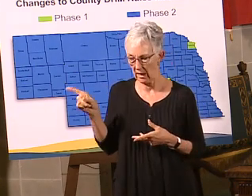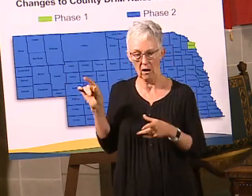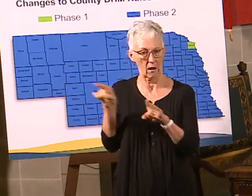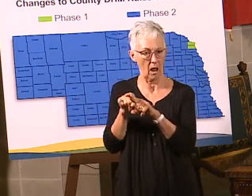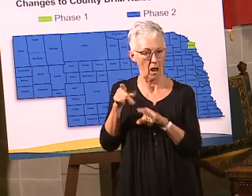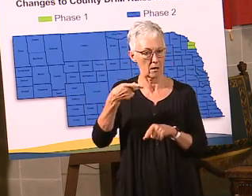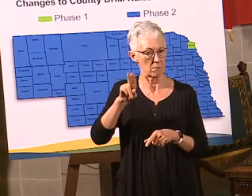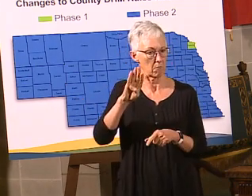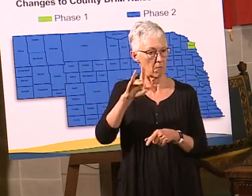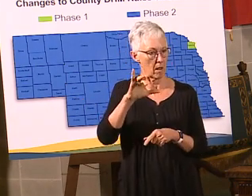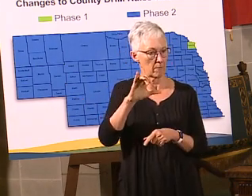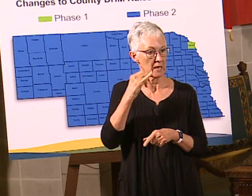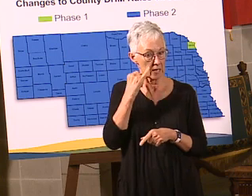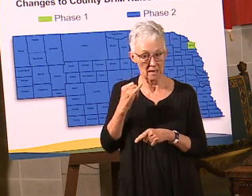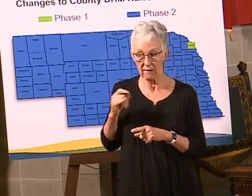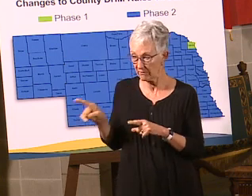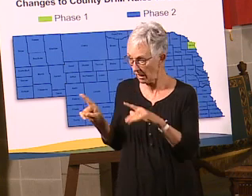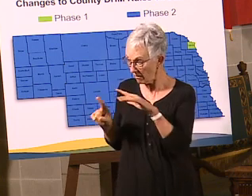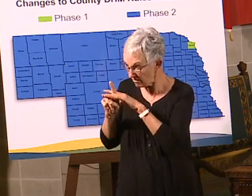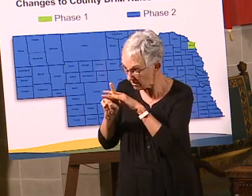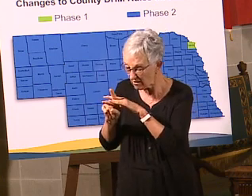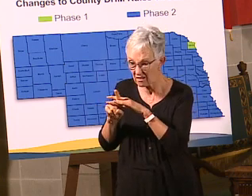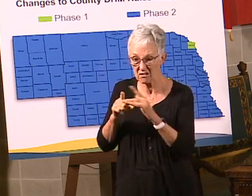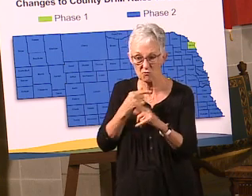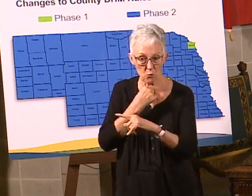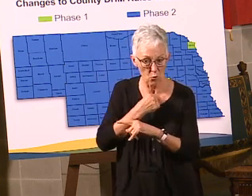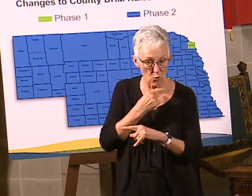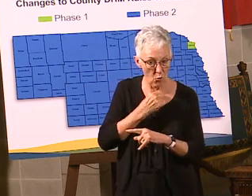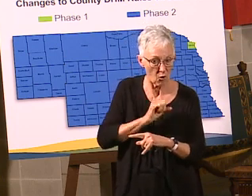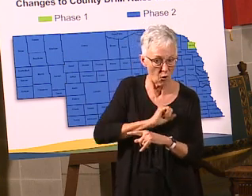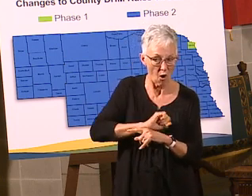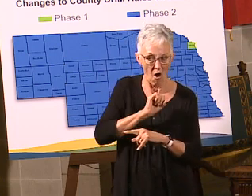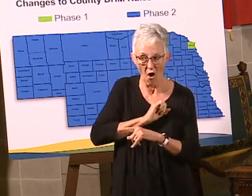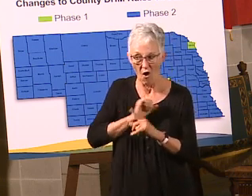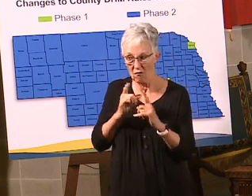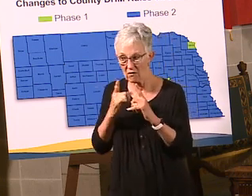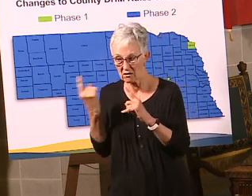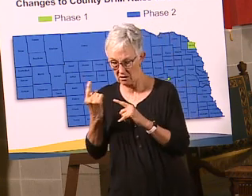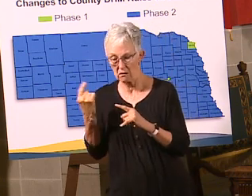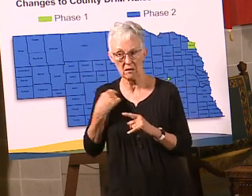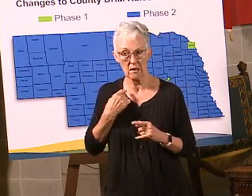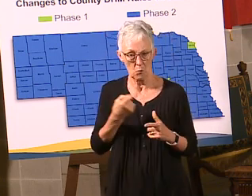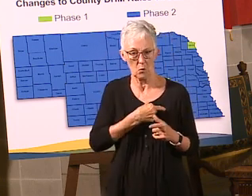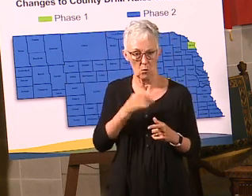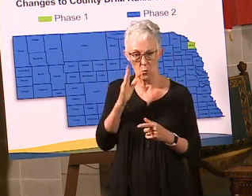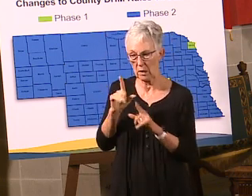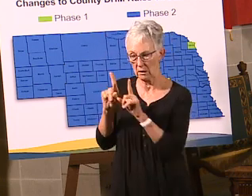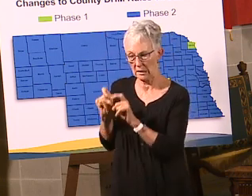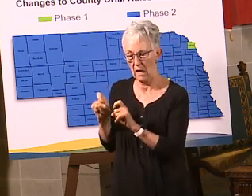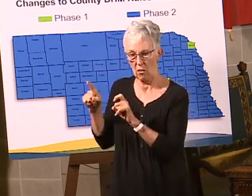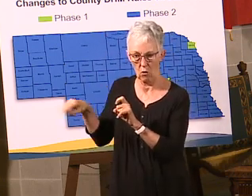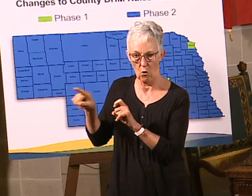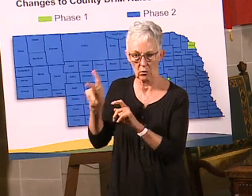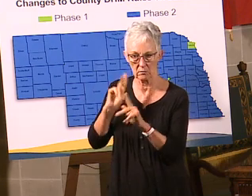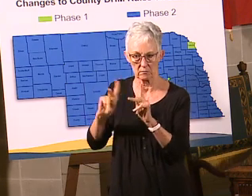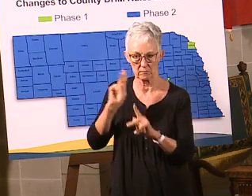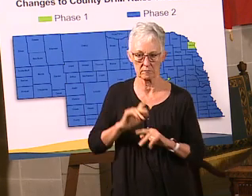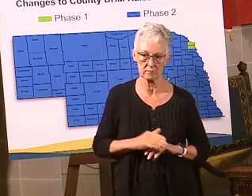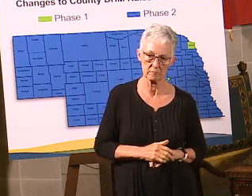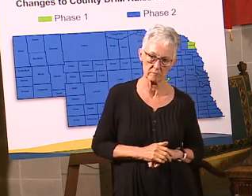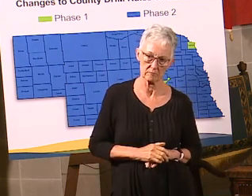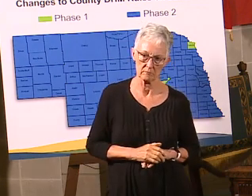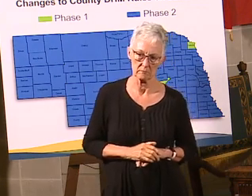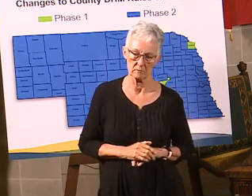with symptoms and we think that's likely they've got it, then we will test them. Yeah. I've been filling out the